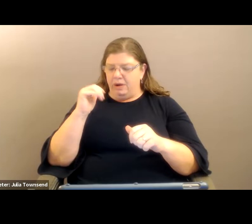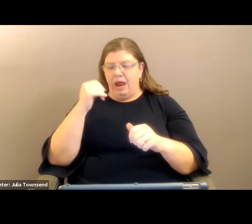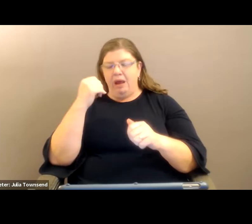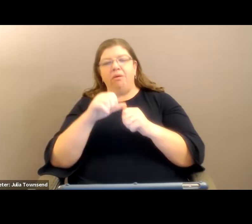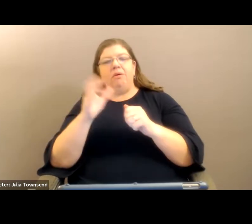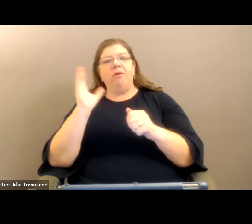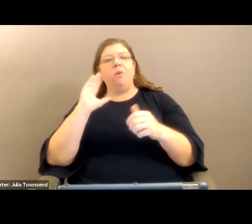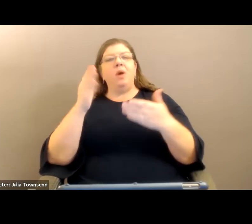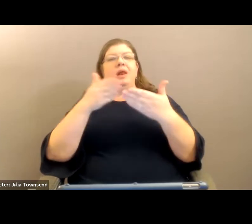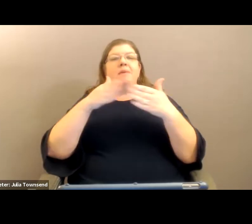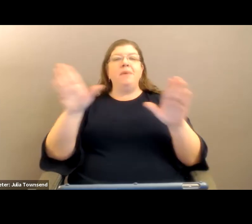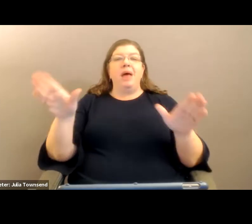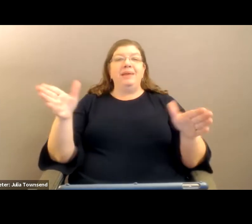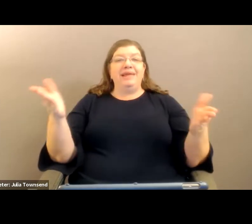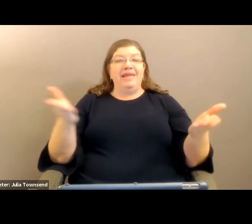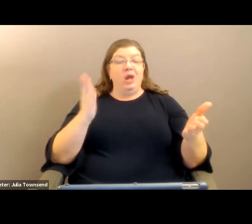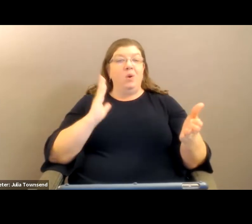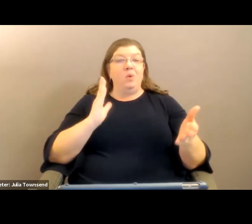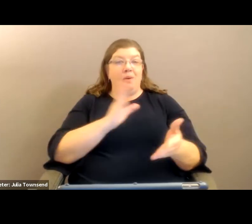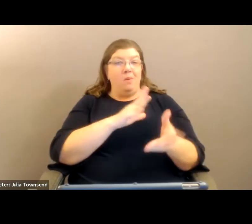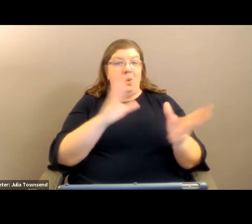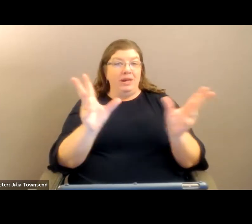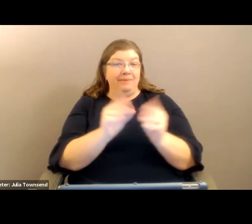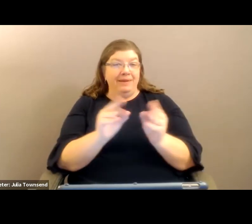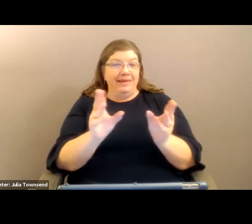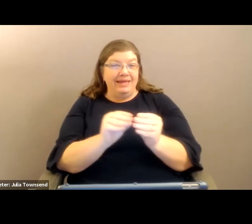the public here with the board meetings,